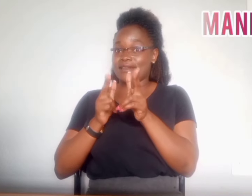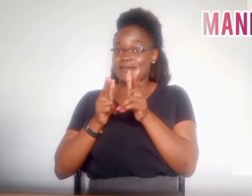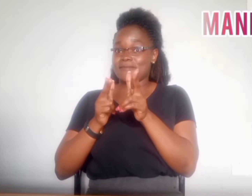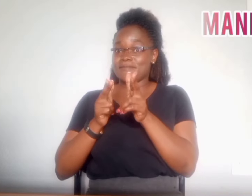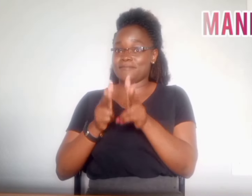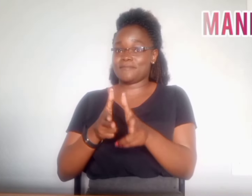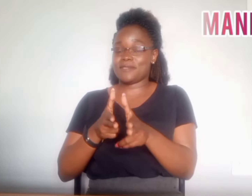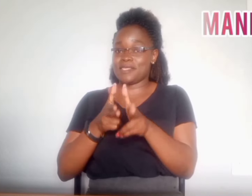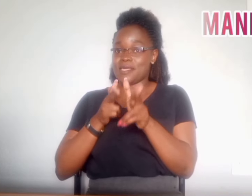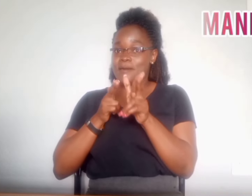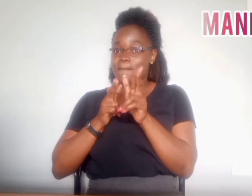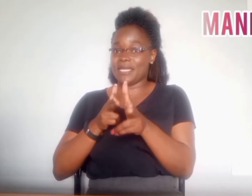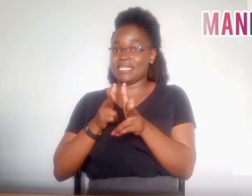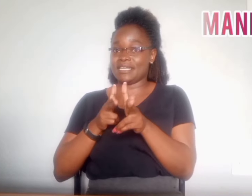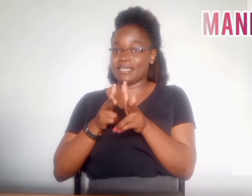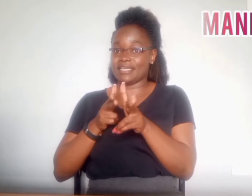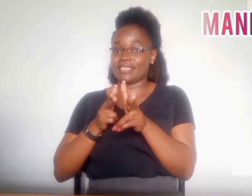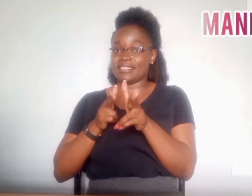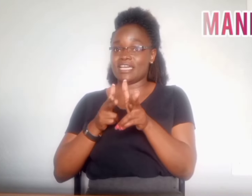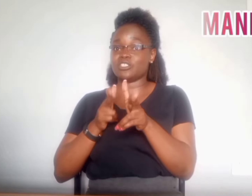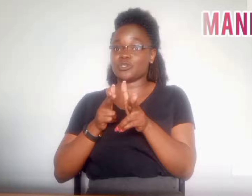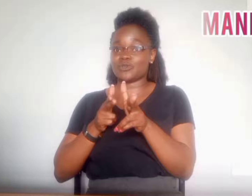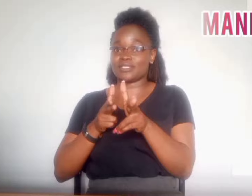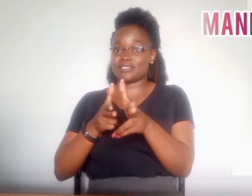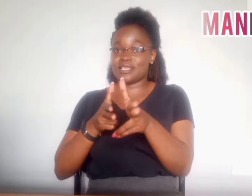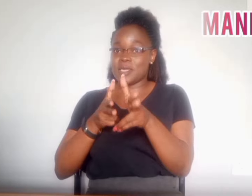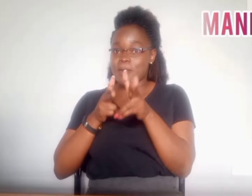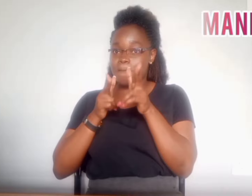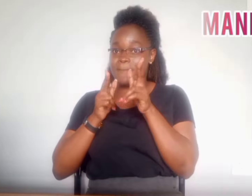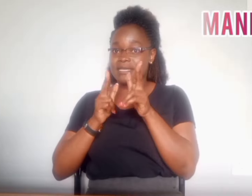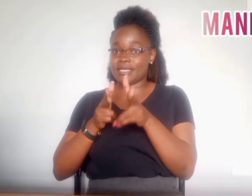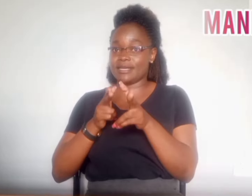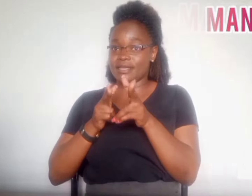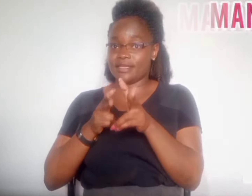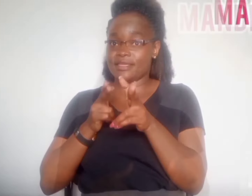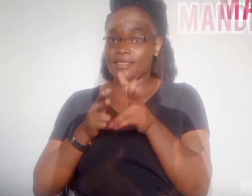Mandera. Mandera. The gunshots. Mandera.